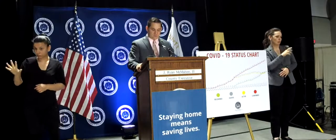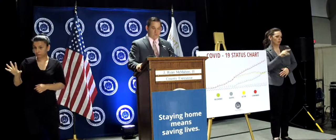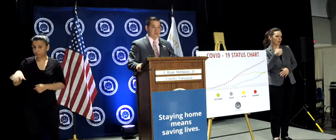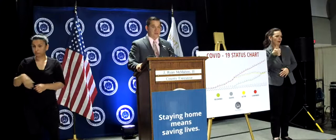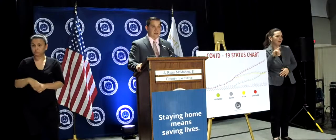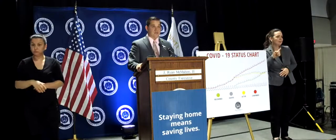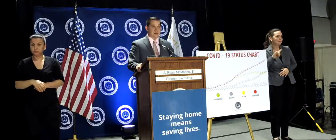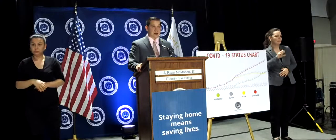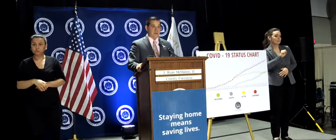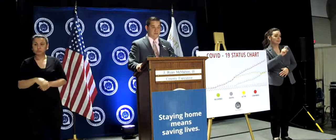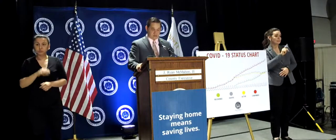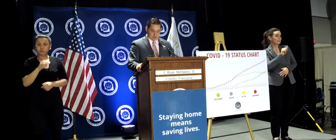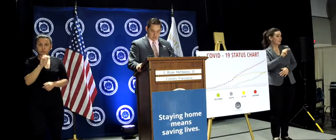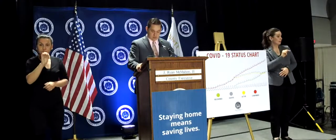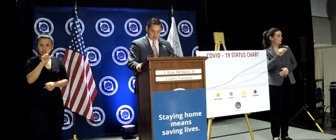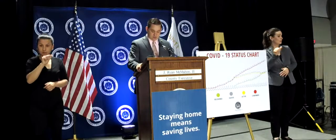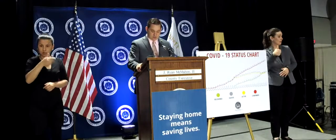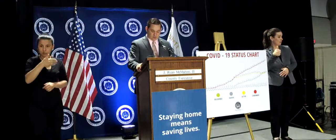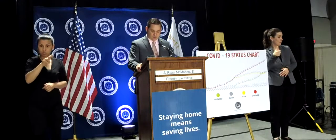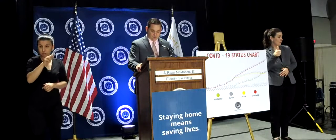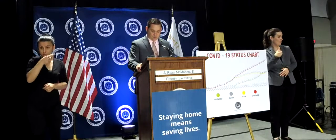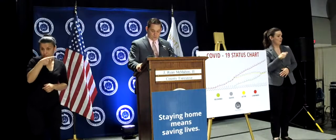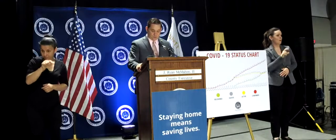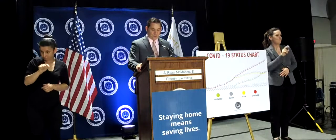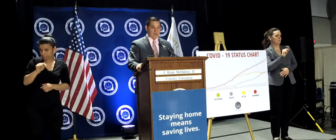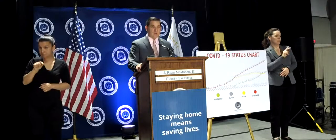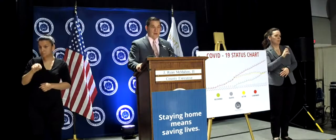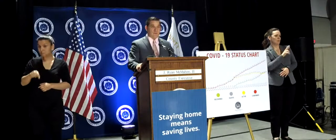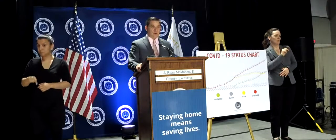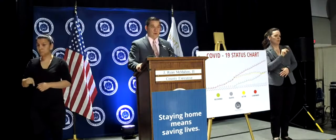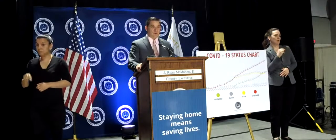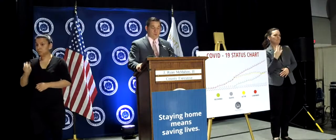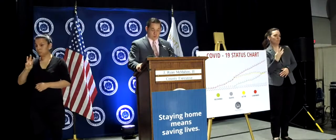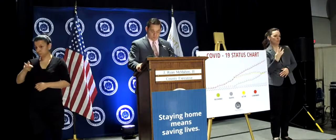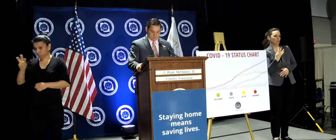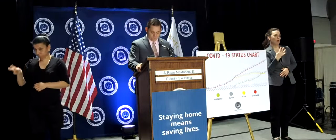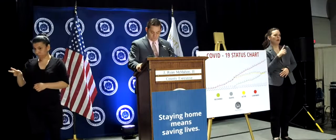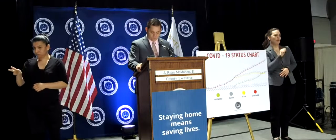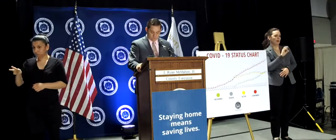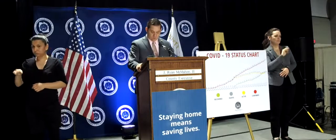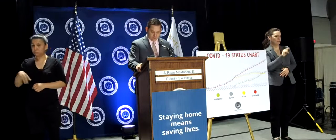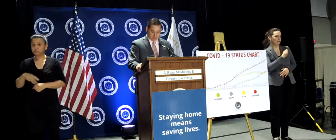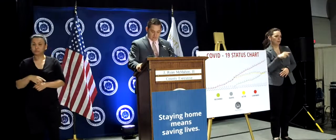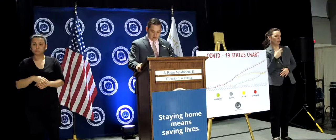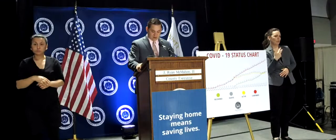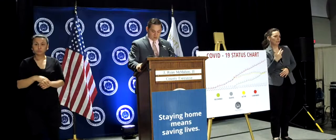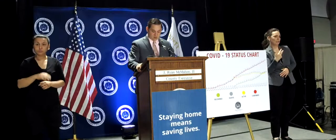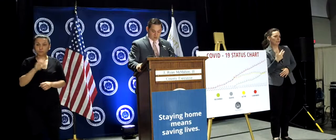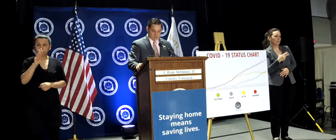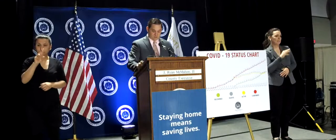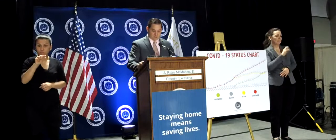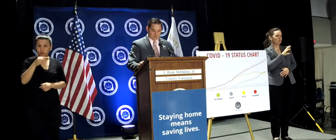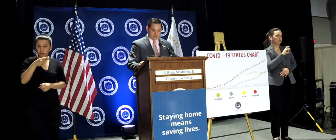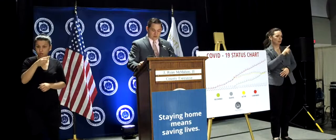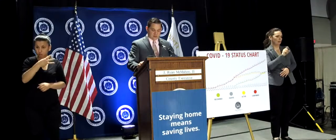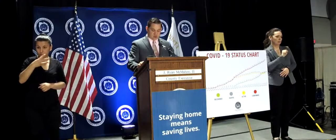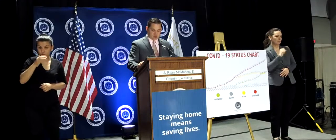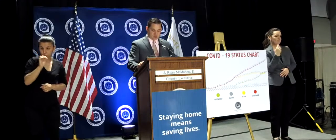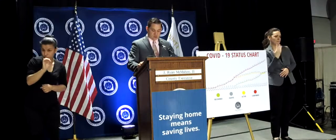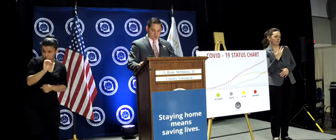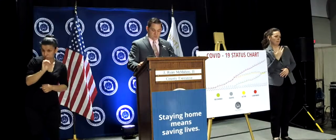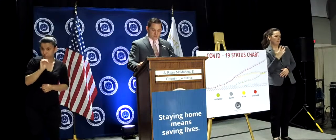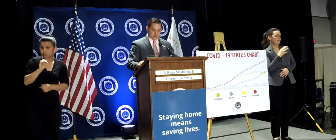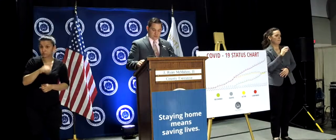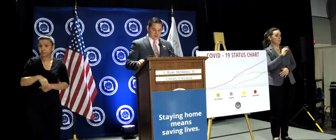10. Marcellus, 5. Otisco, 4. Van Buren, 4. Lafayette, 3.